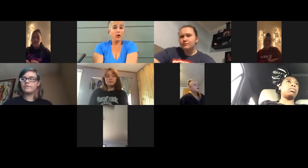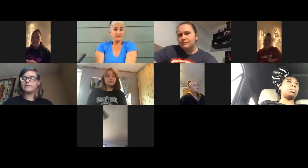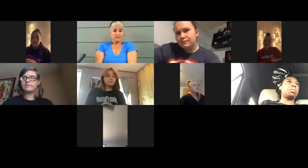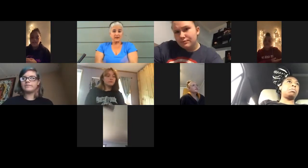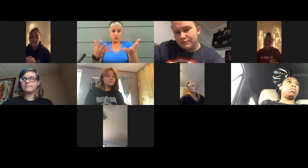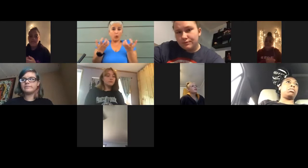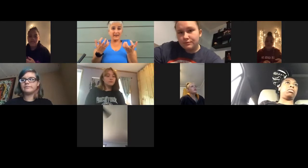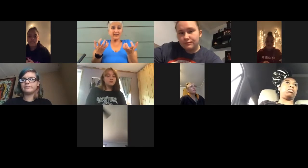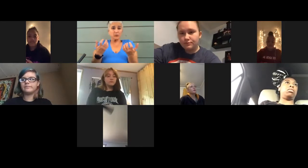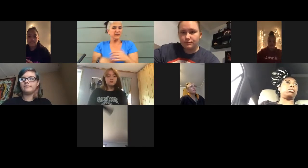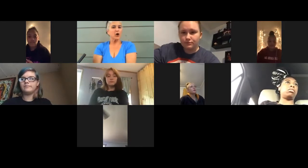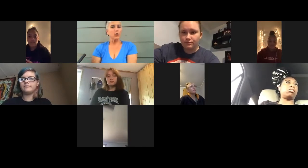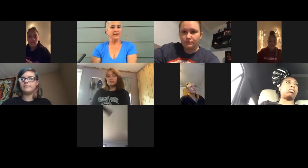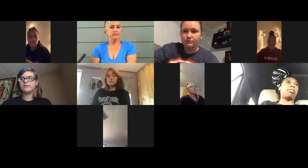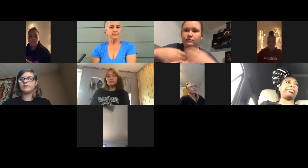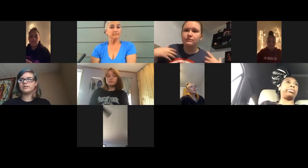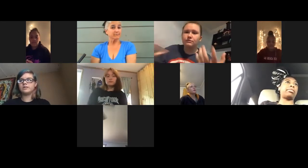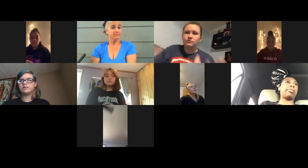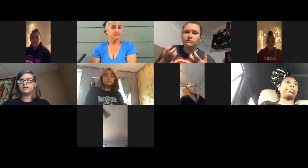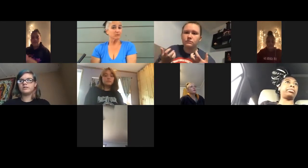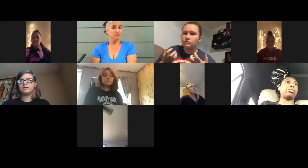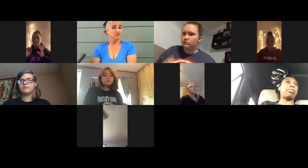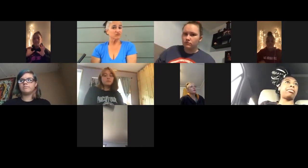You don't want something. So want it. What if you don't want it?